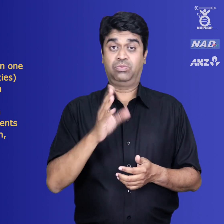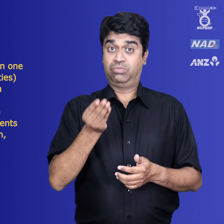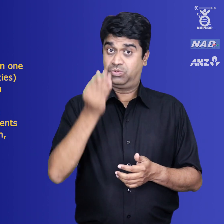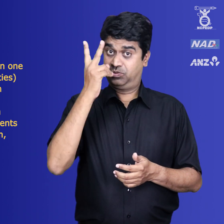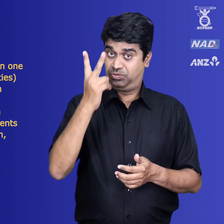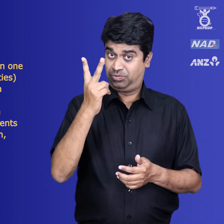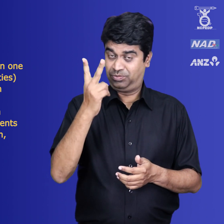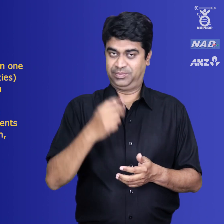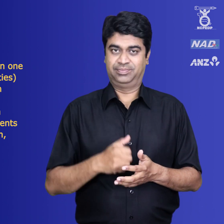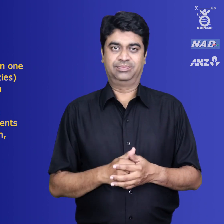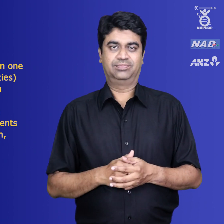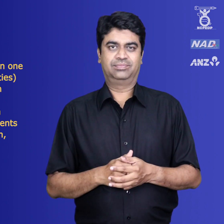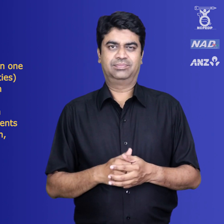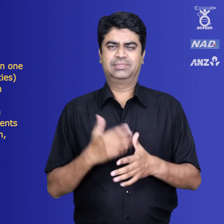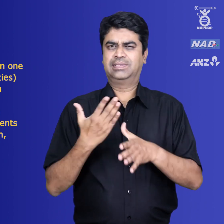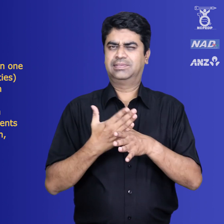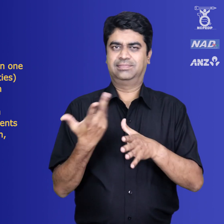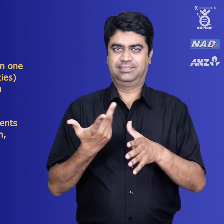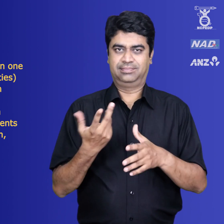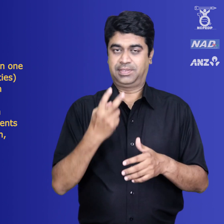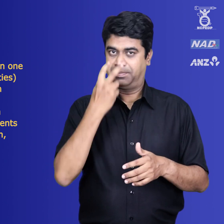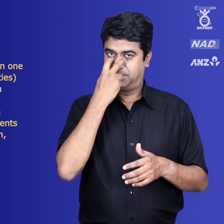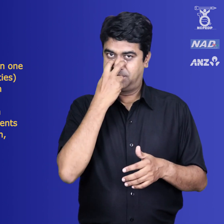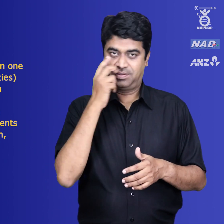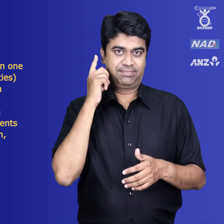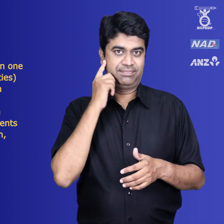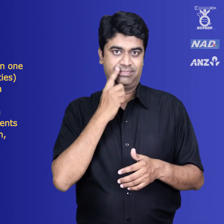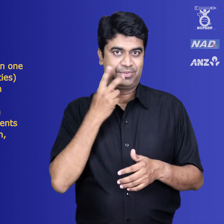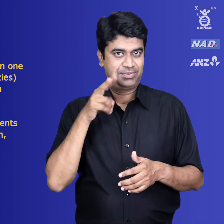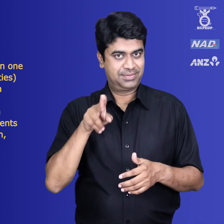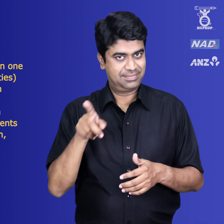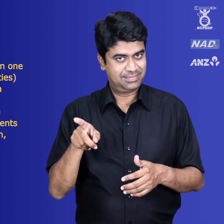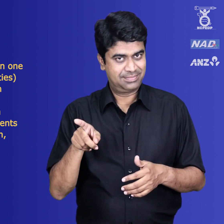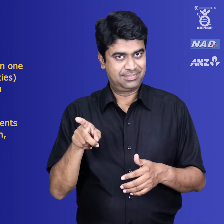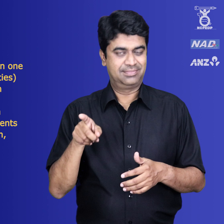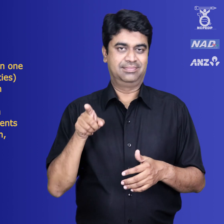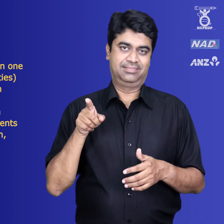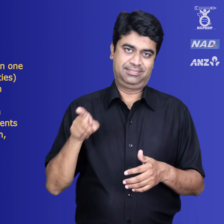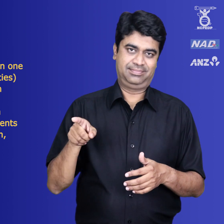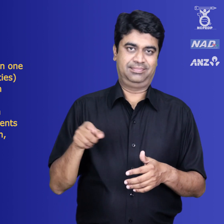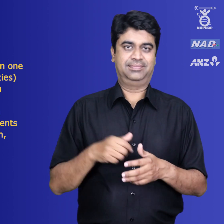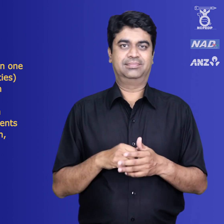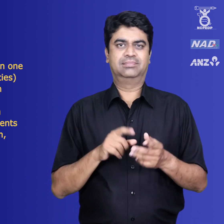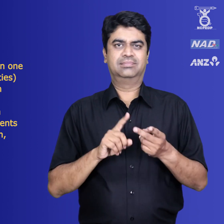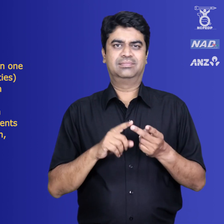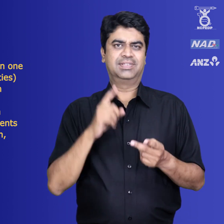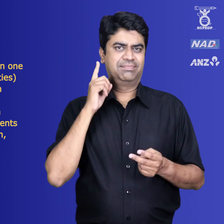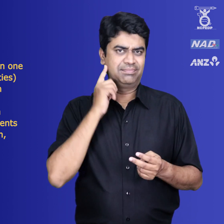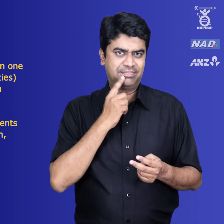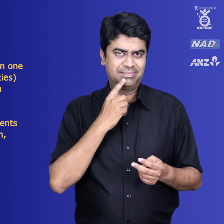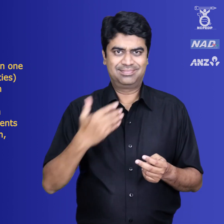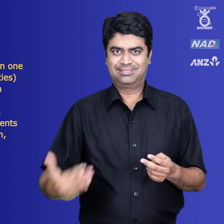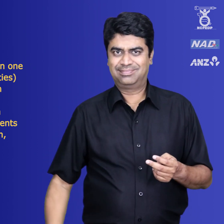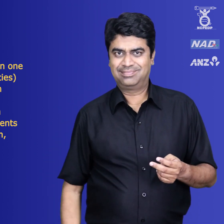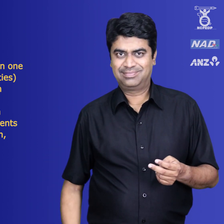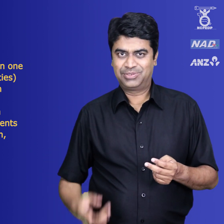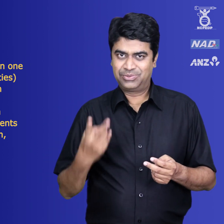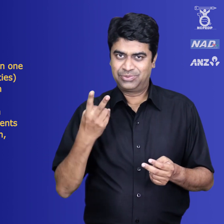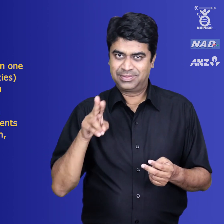More than one of the above specified disabilities, including deaf blindness, which means